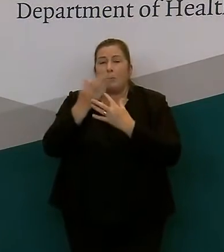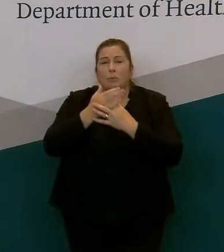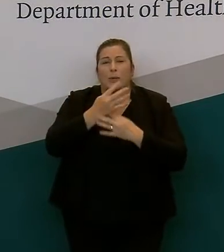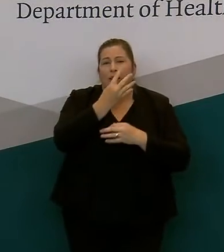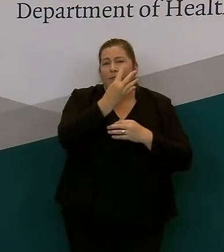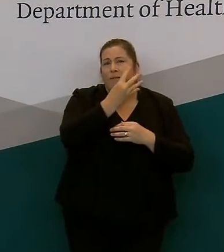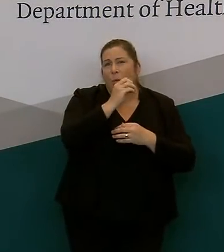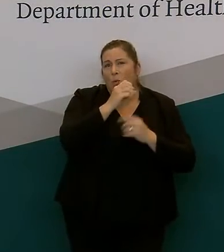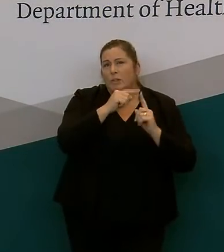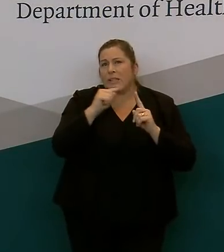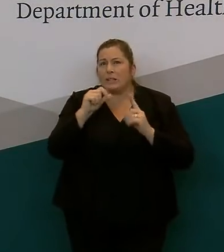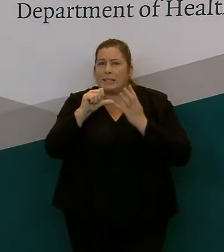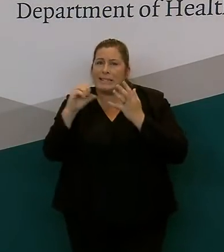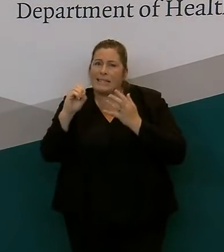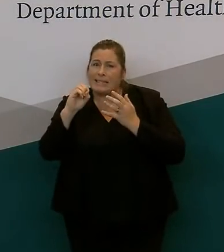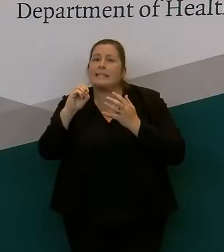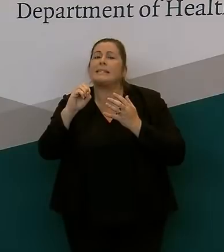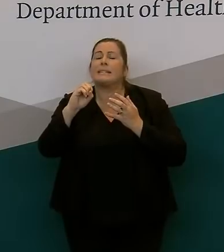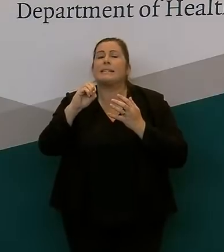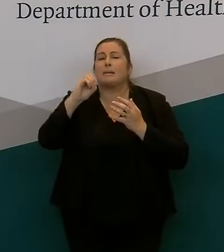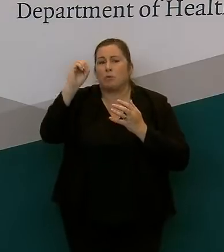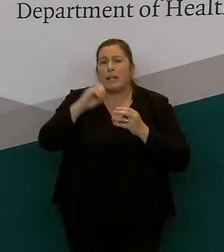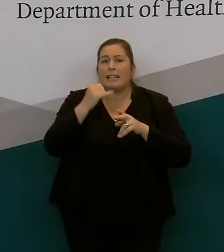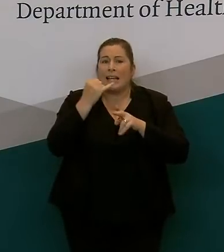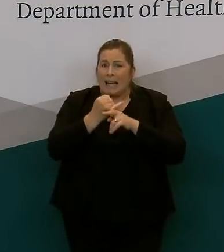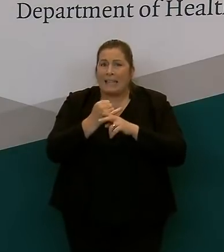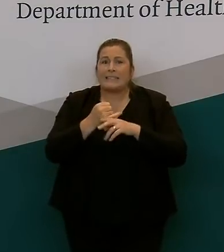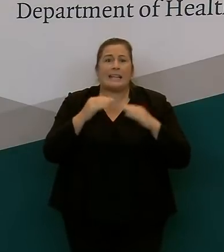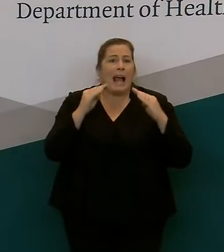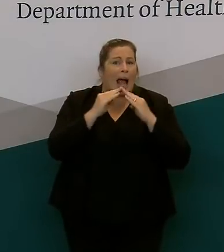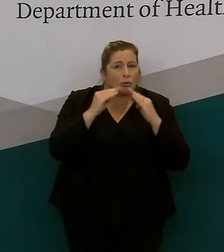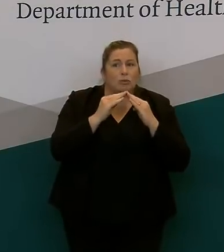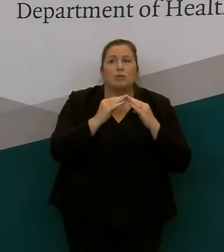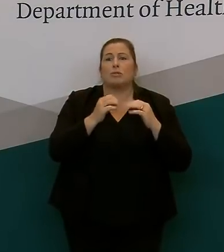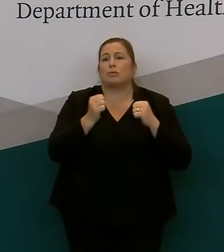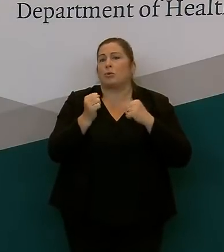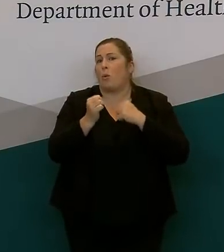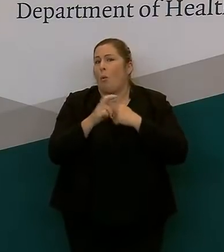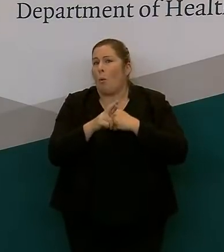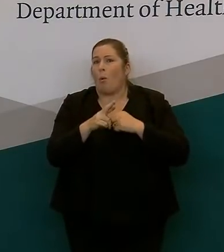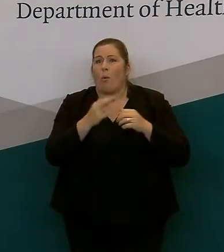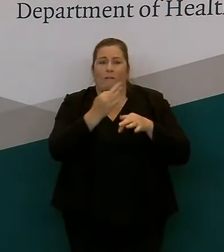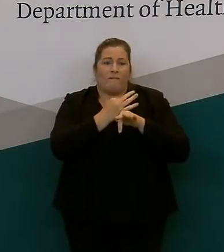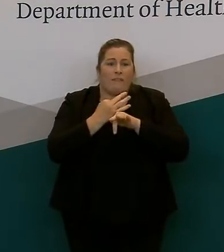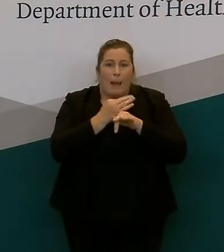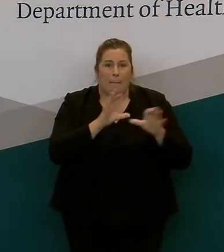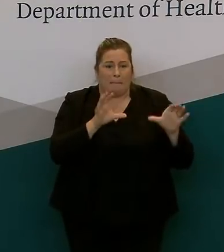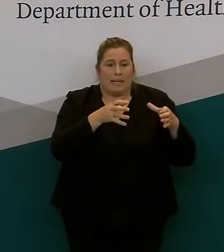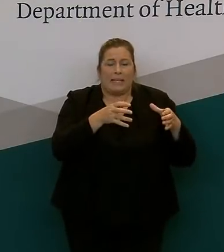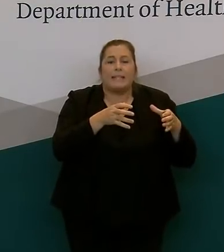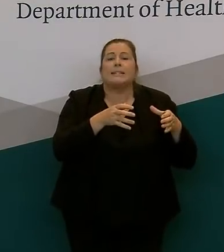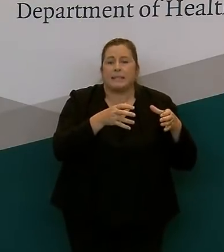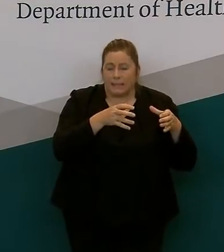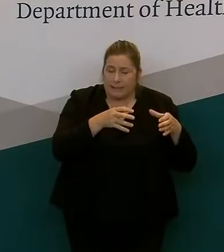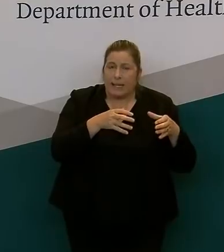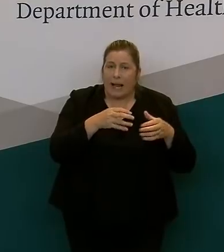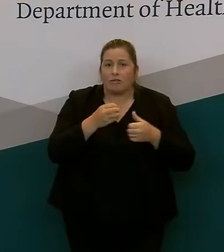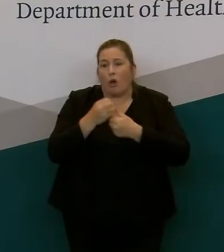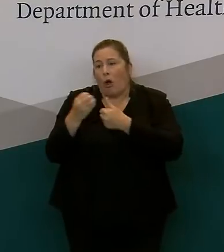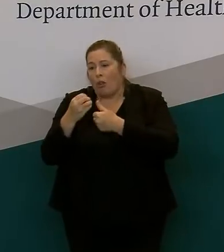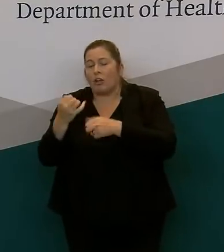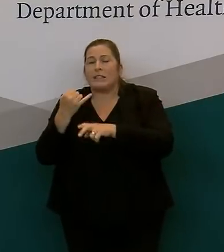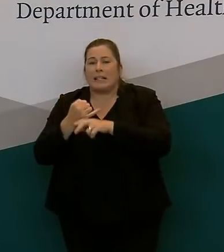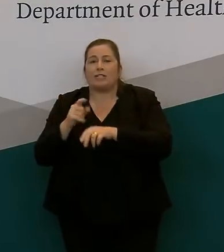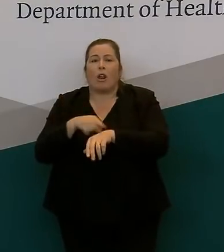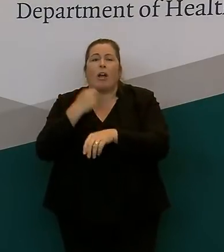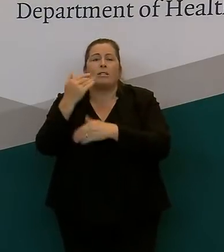60% of cases in isolated household or family settings, and the rest in long-term